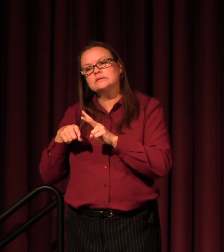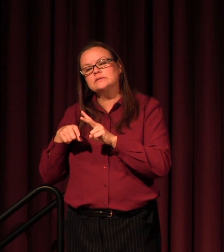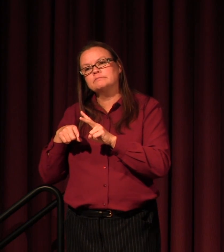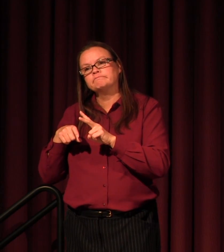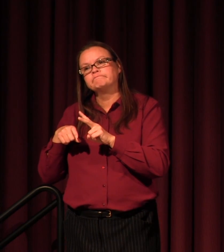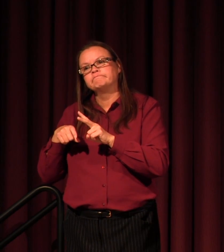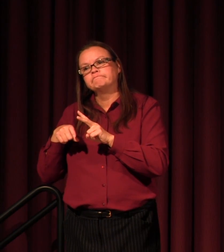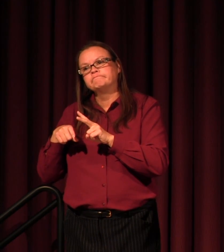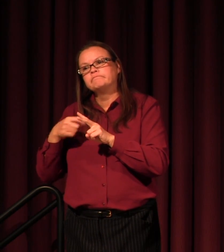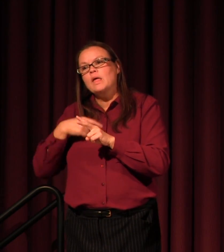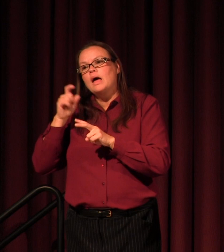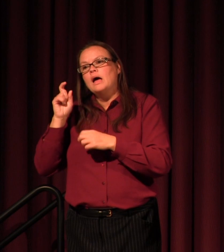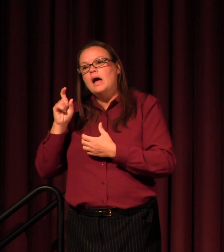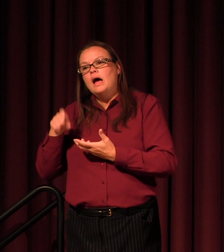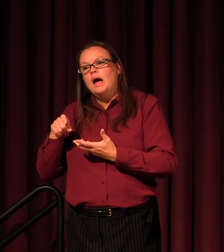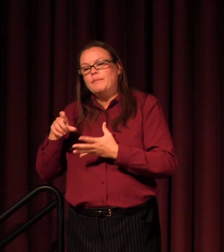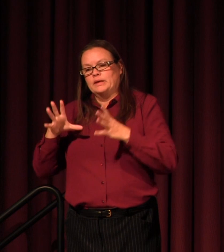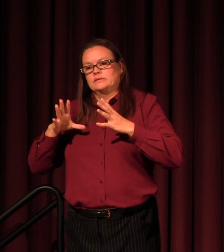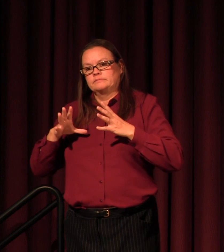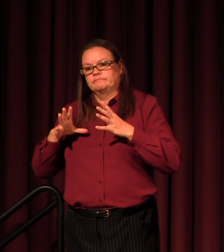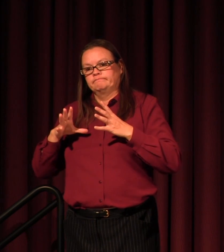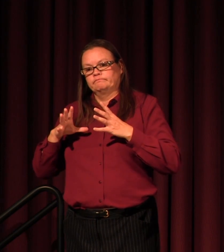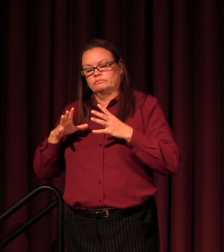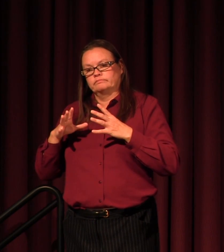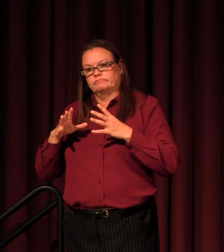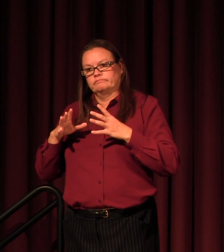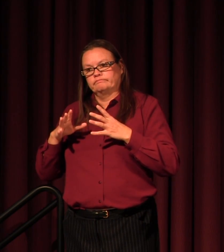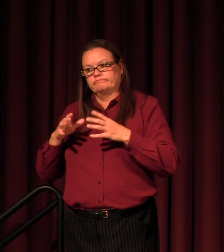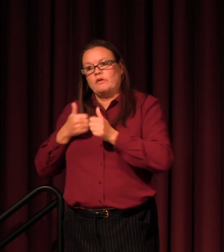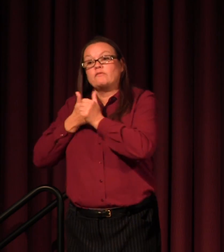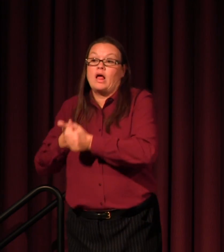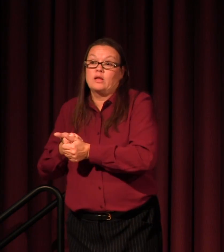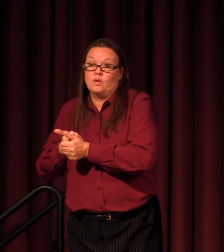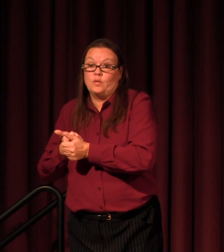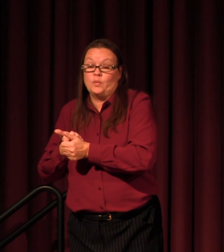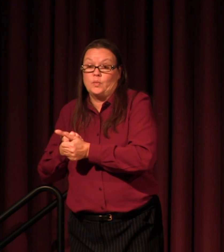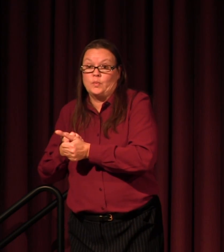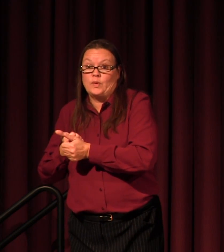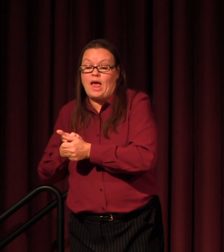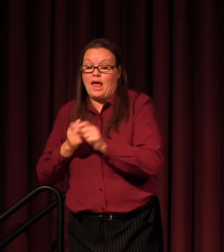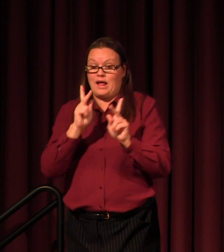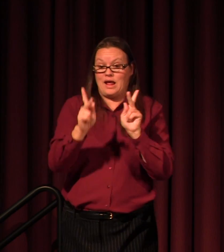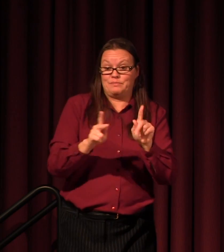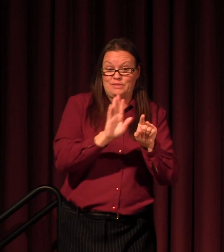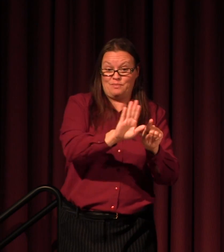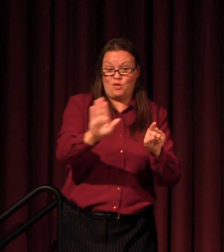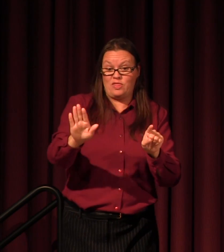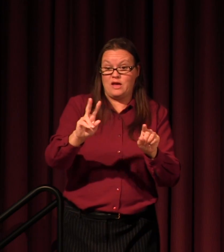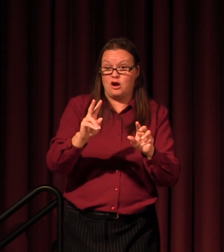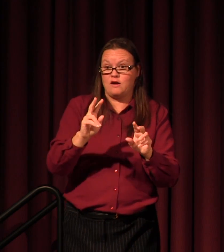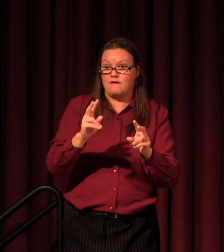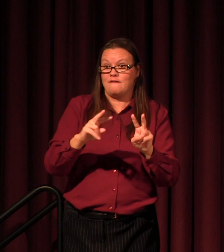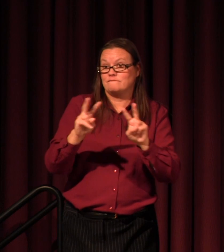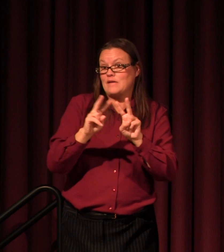ways that are consistent with my values. So I seem like a super nice guy standing up here.